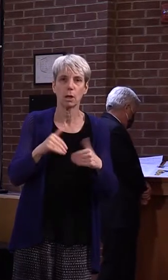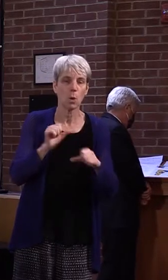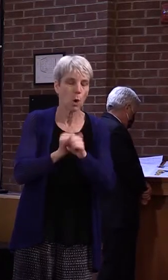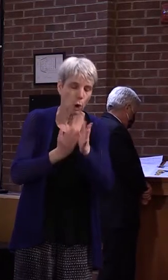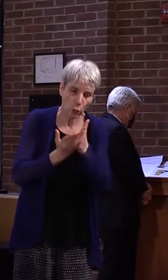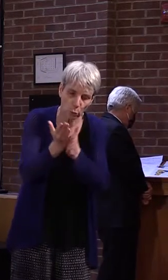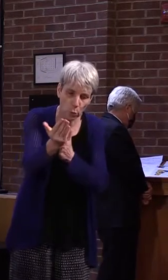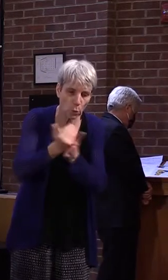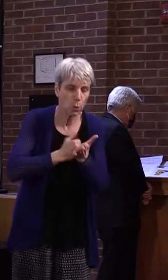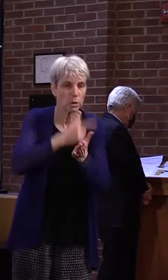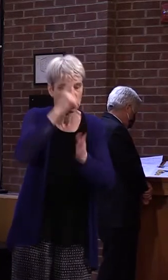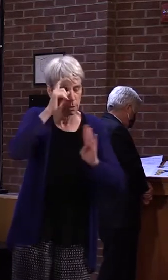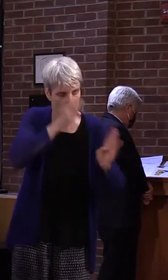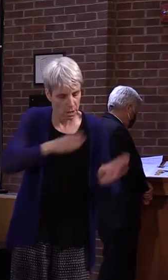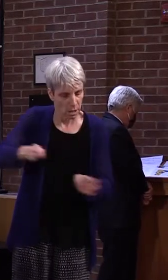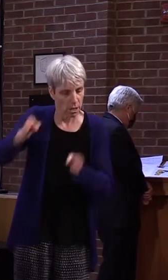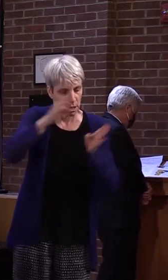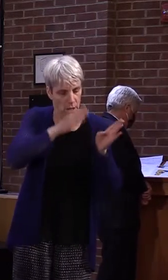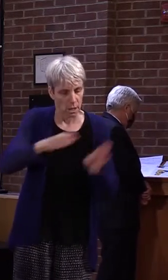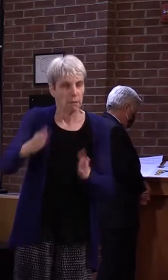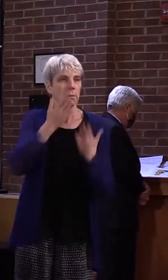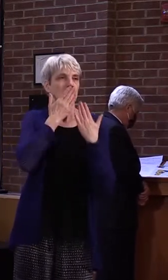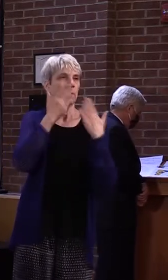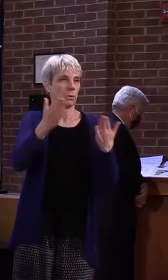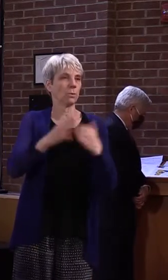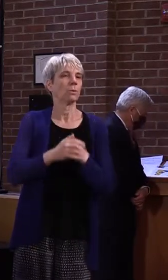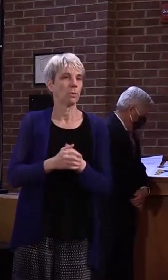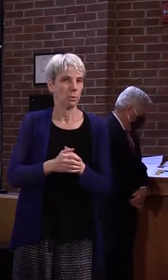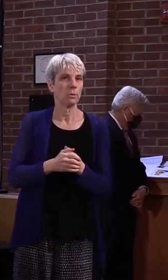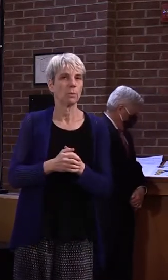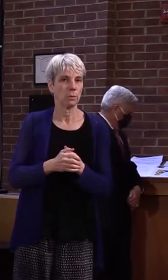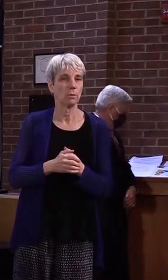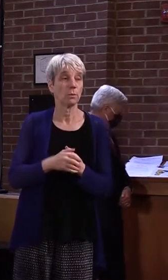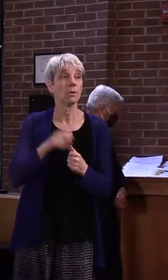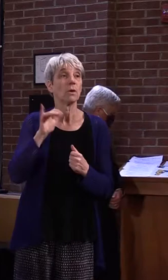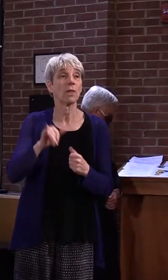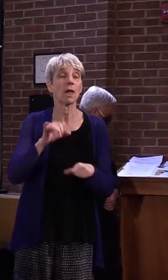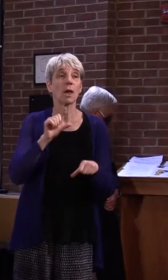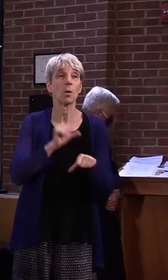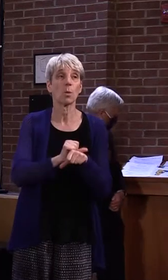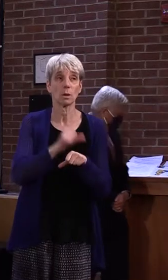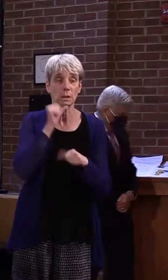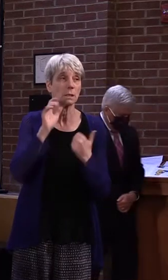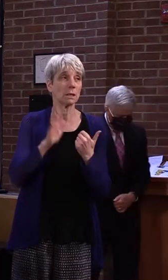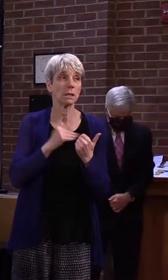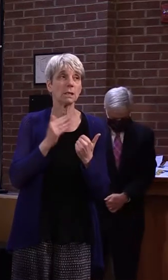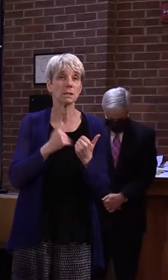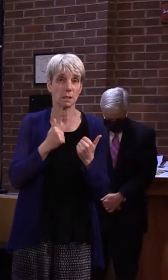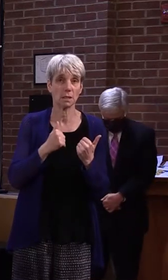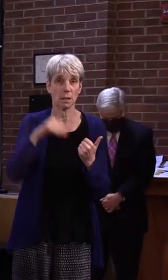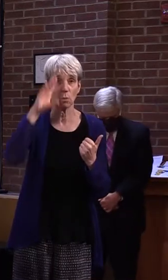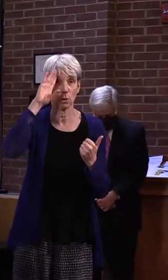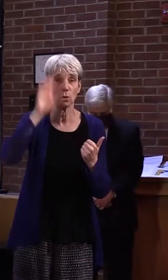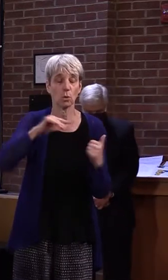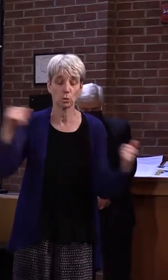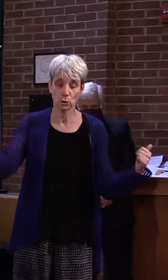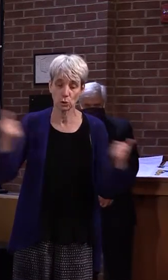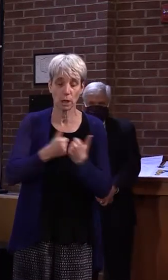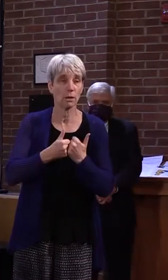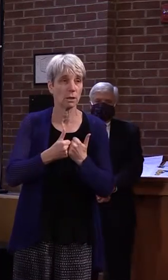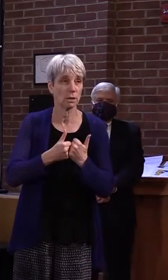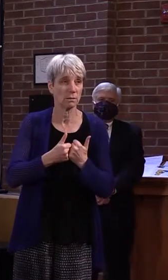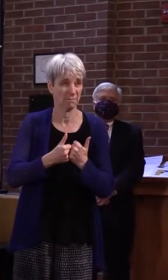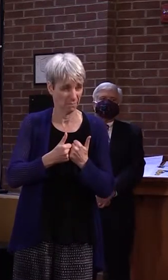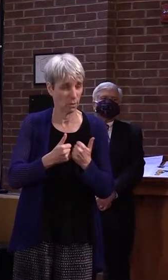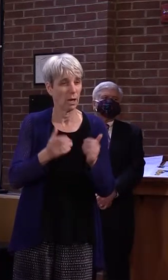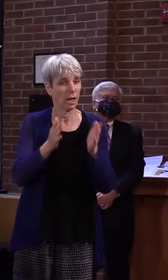make preparations for reopening our schools. I think this work has been incredibly challenging because in many ways, we have asked our schools